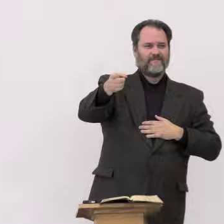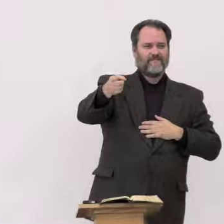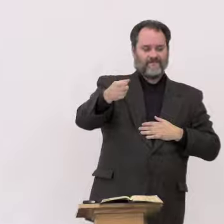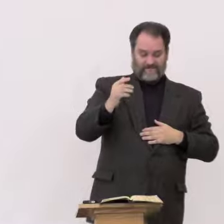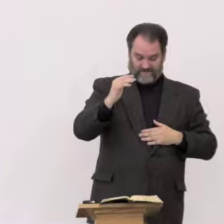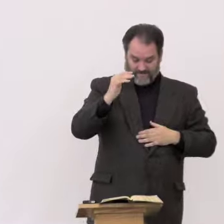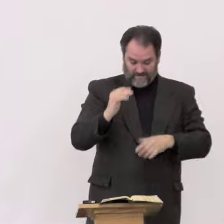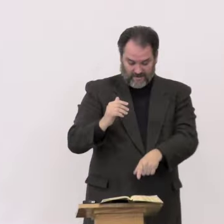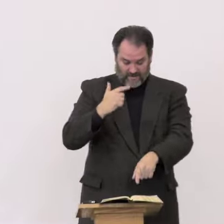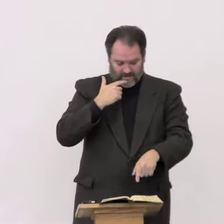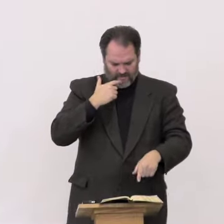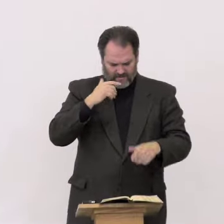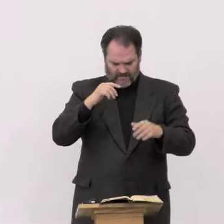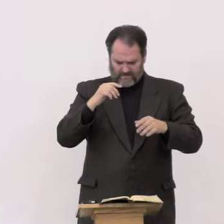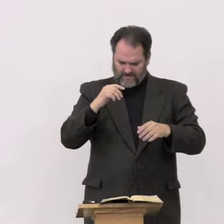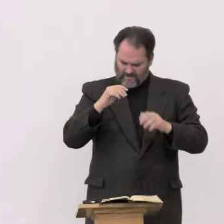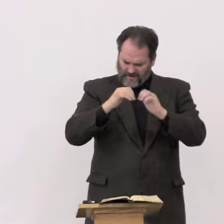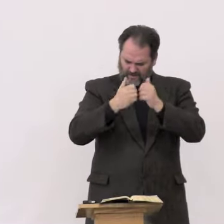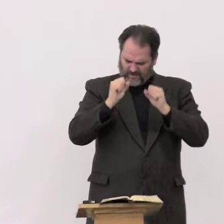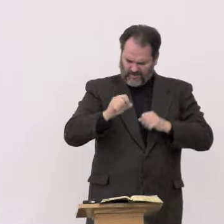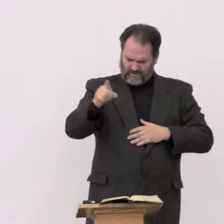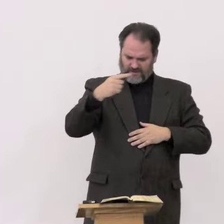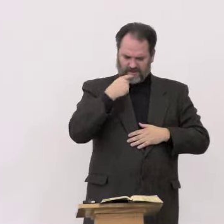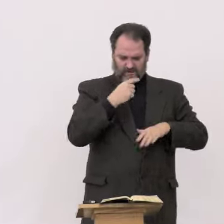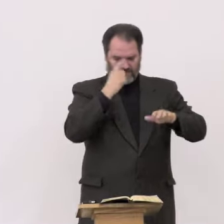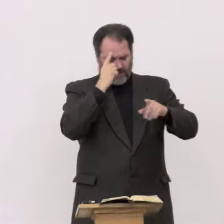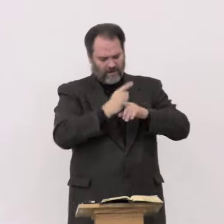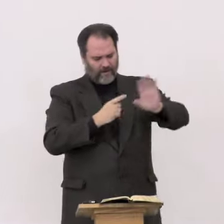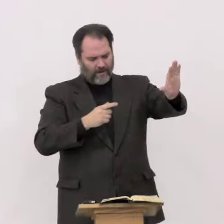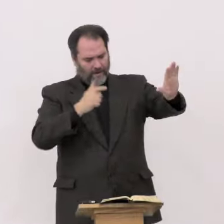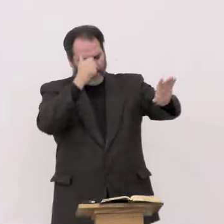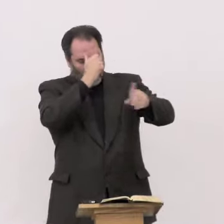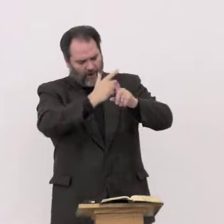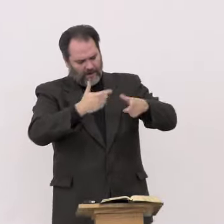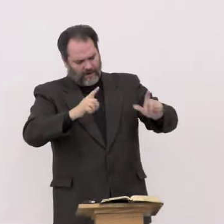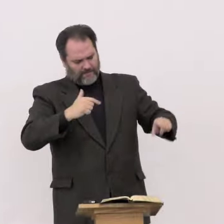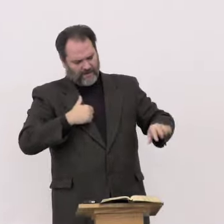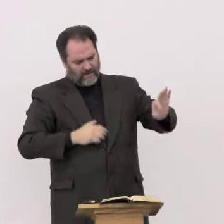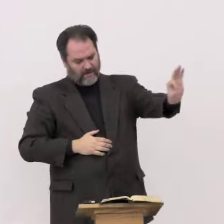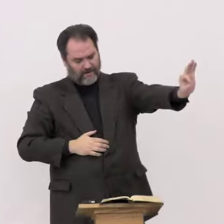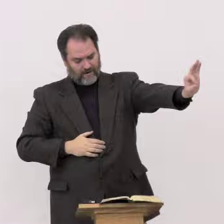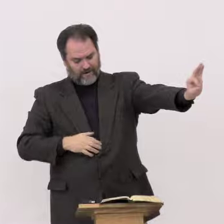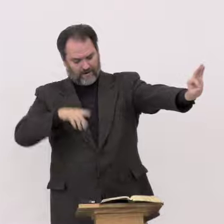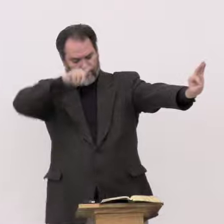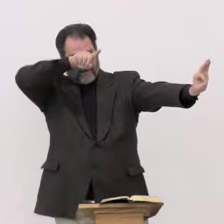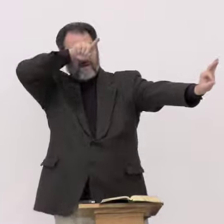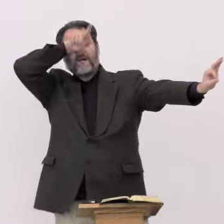When he has a big log in his eyes, how can you say, brother,